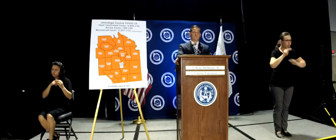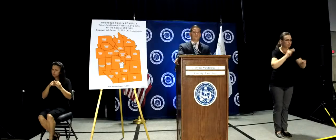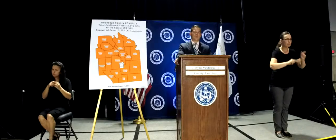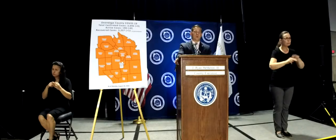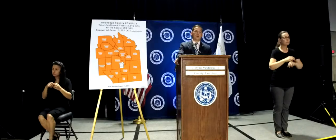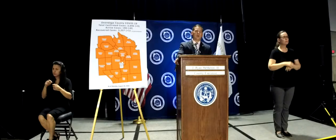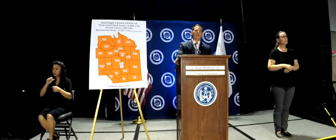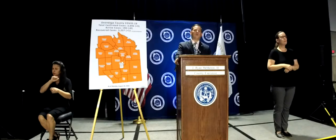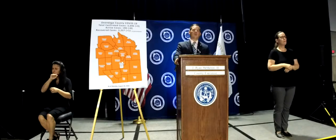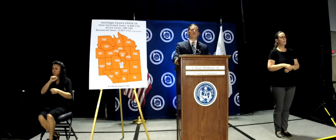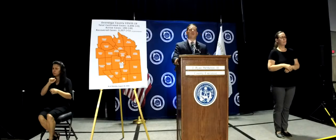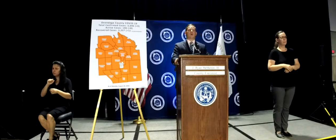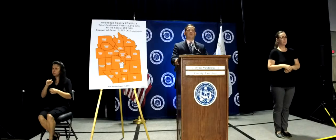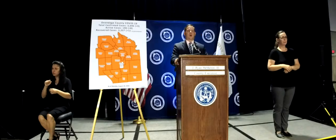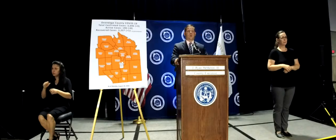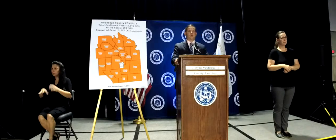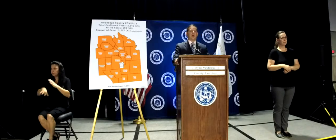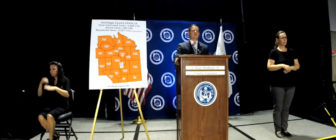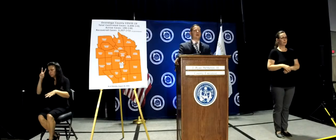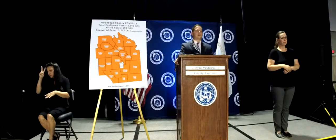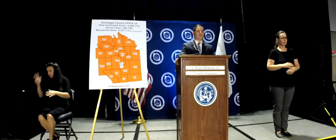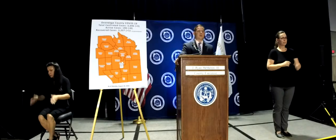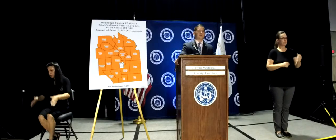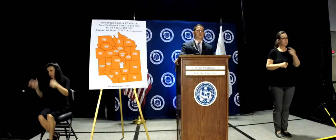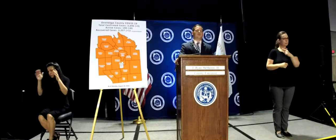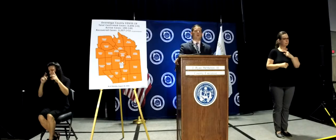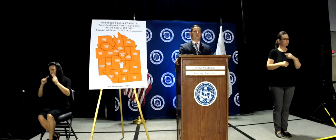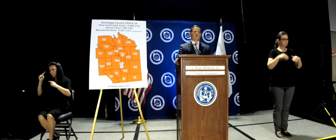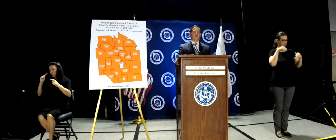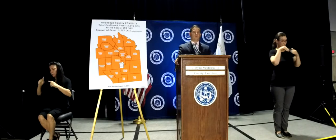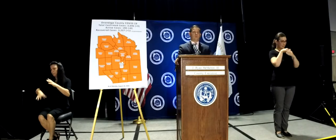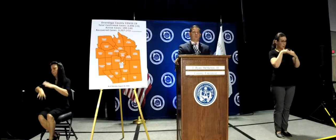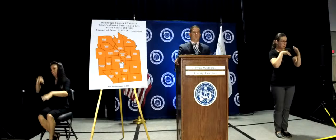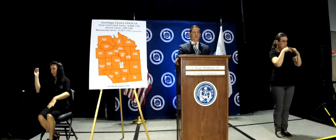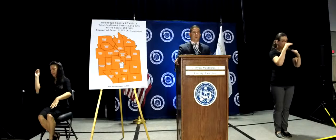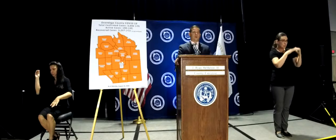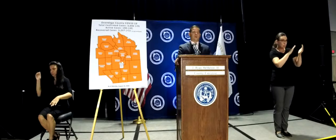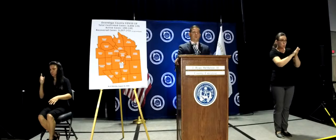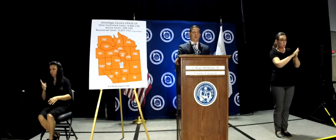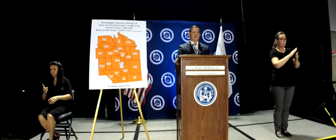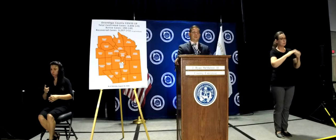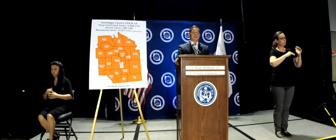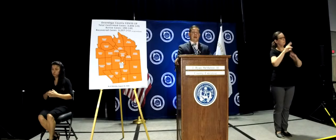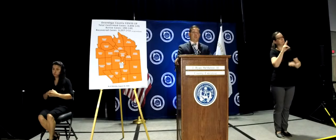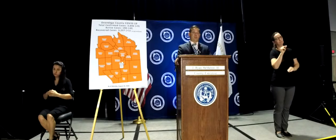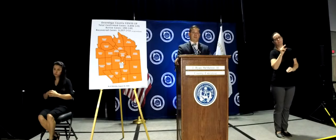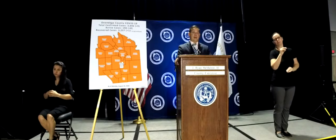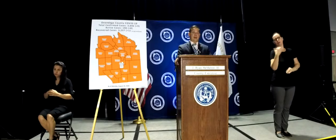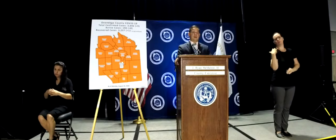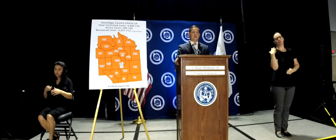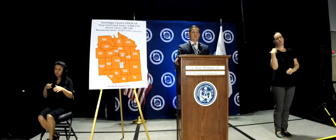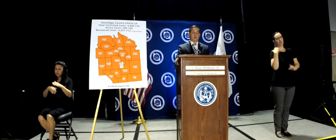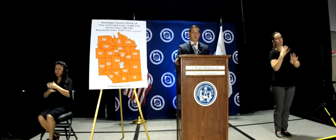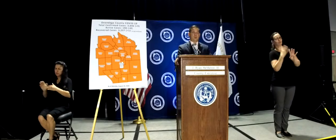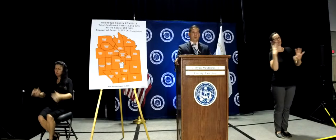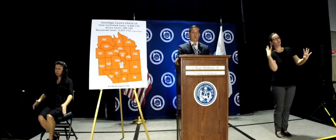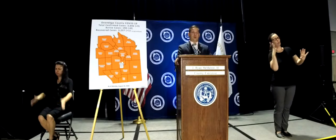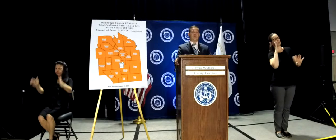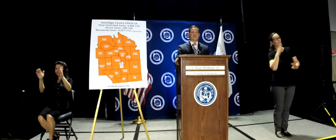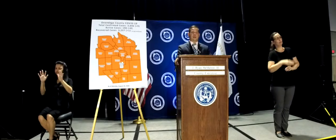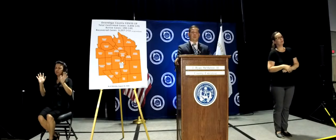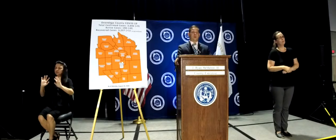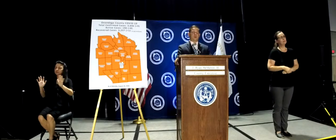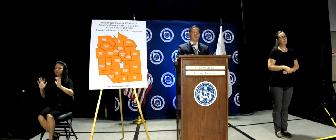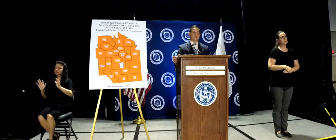buildings. Teachers will line up. For the most part, we'll do outside the buildings. If the weather does not permit that, certainly we'll look